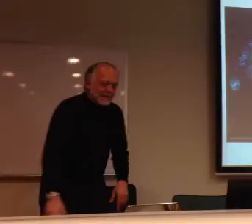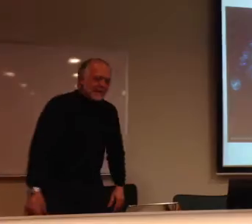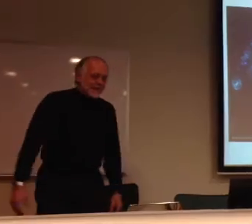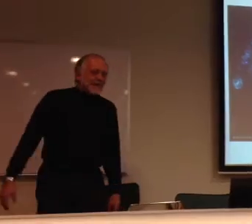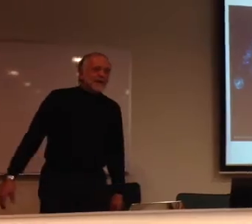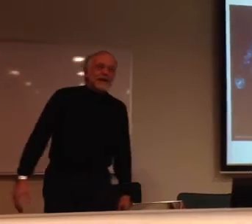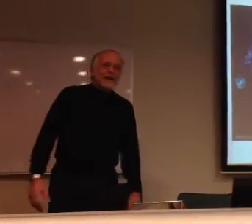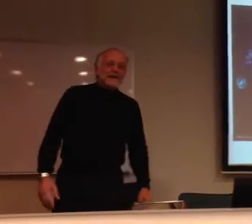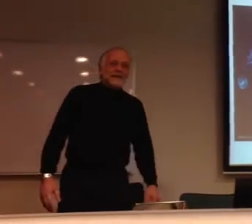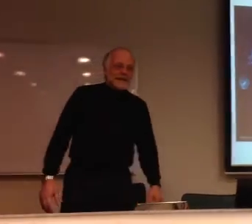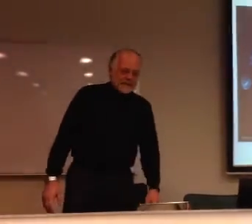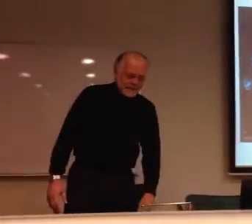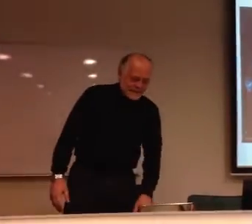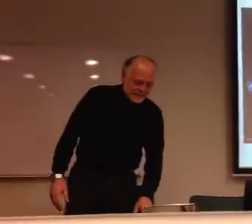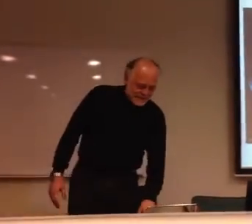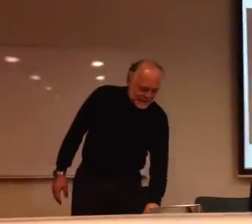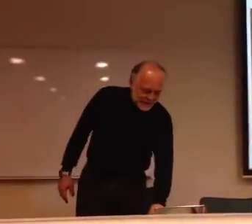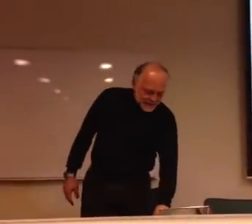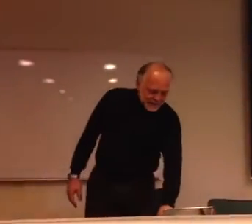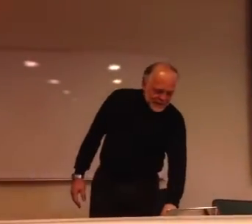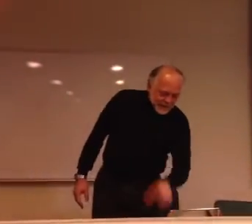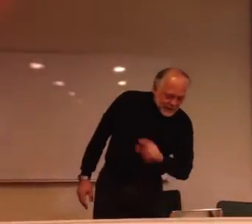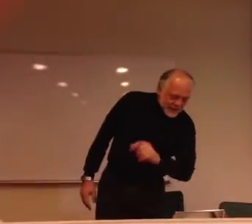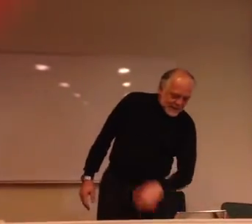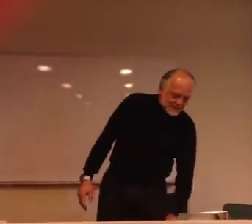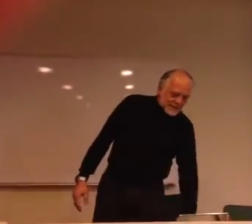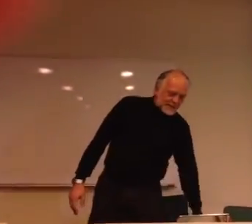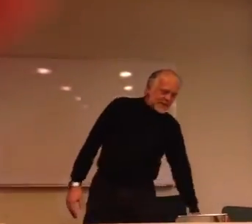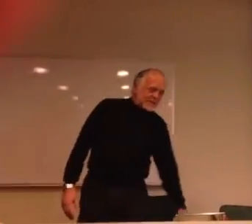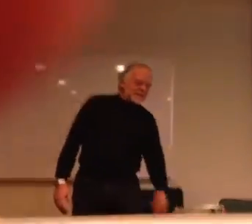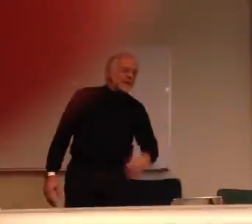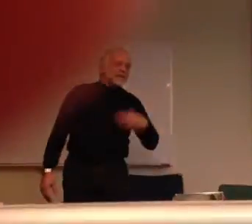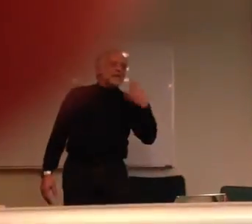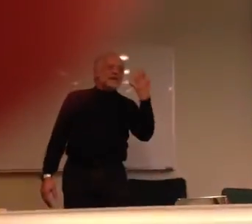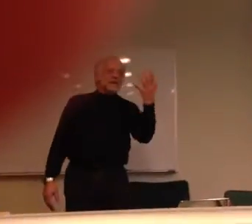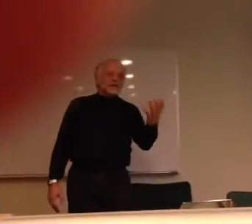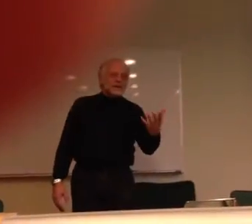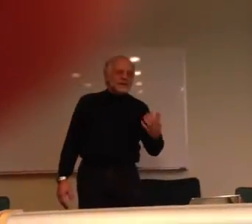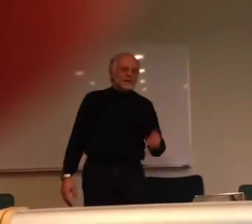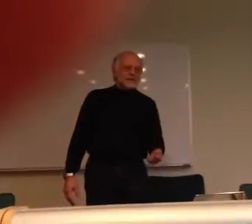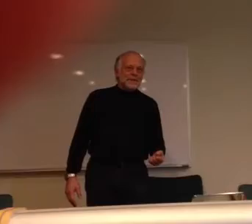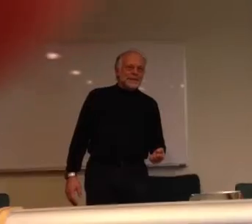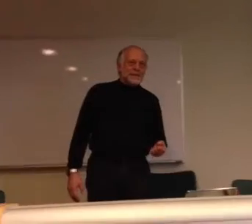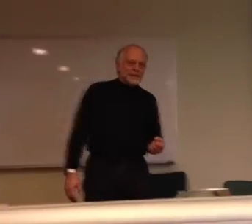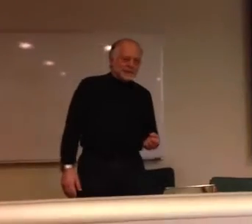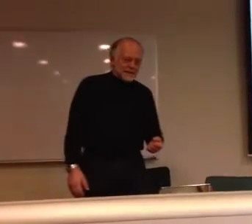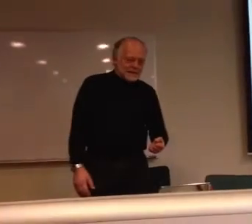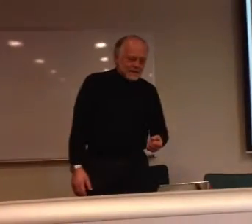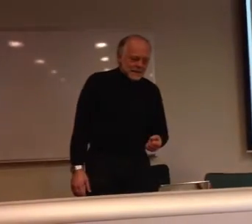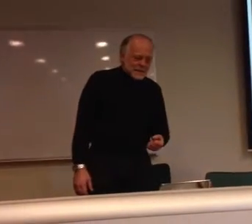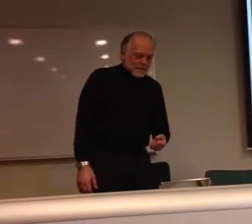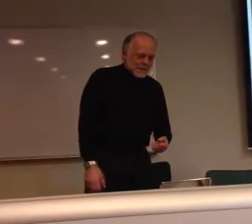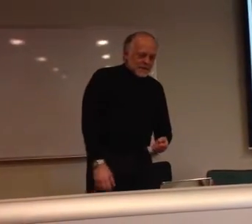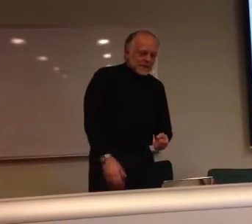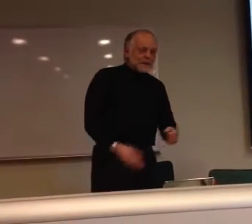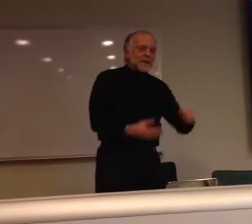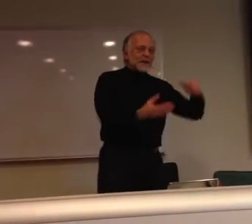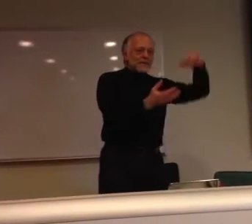The galaxy. So the galaxy is very interesting about the accuracy of the sign, because you have